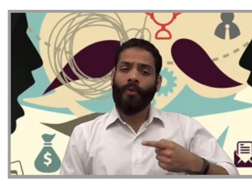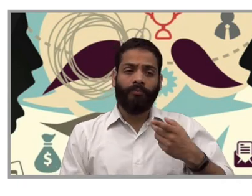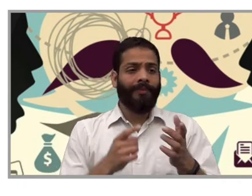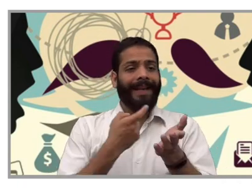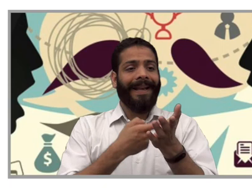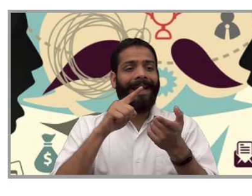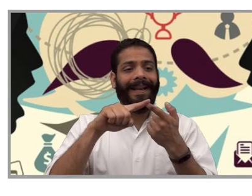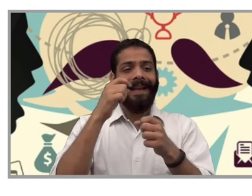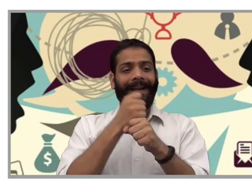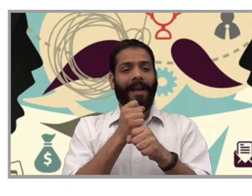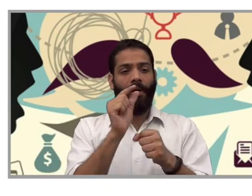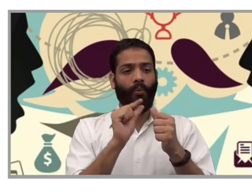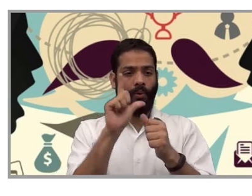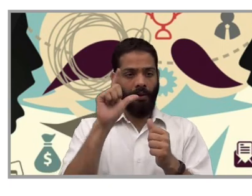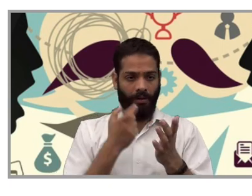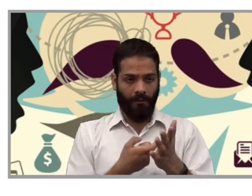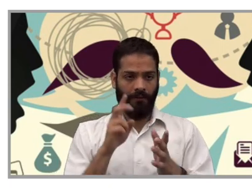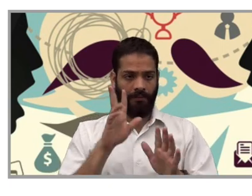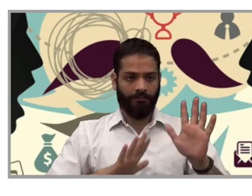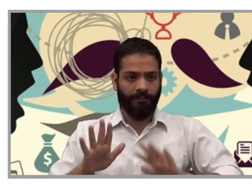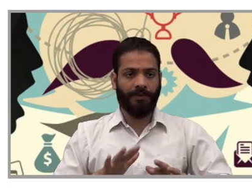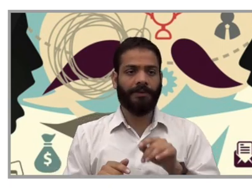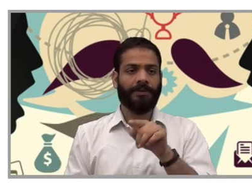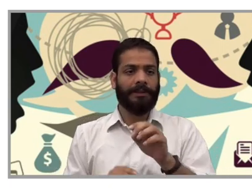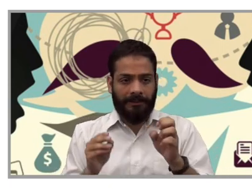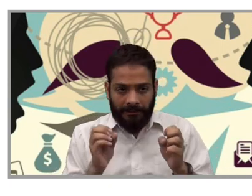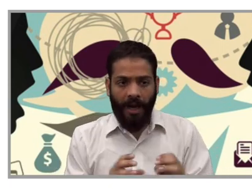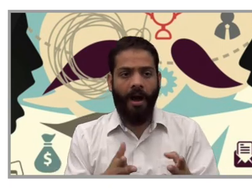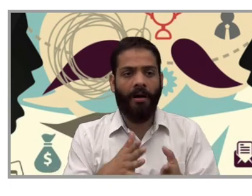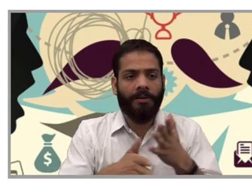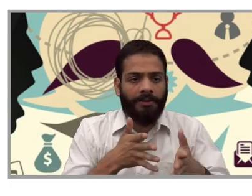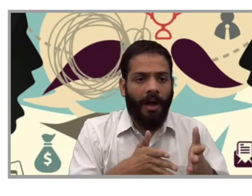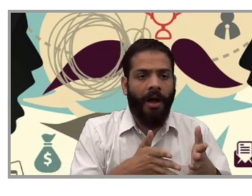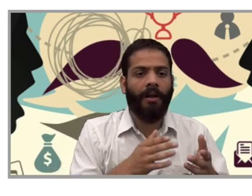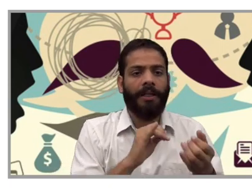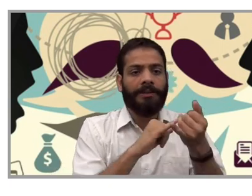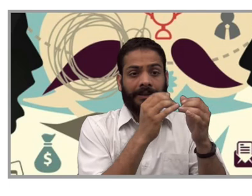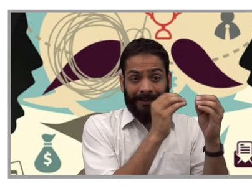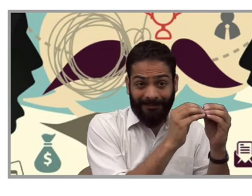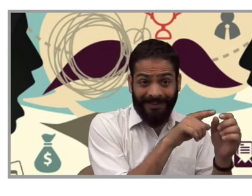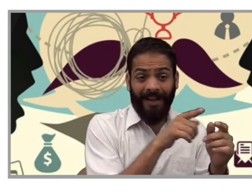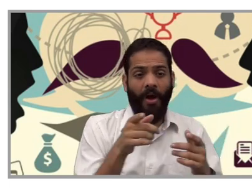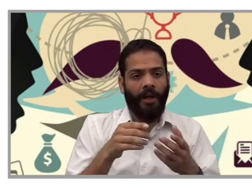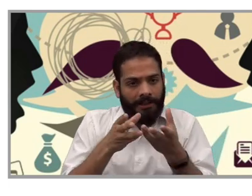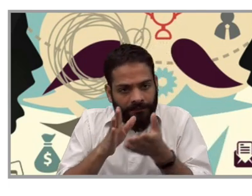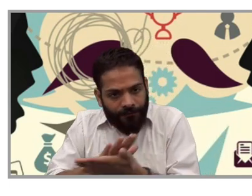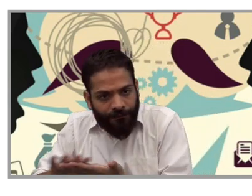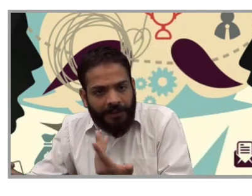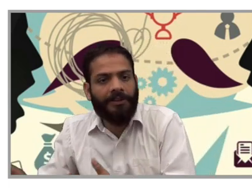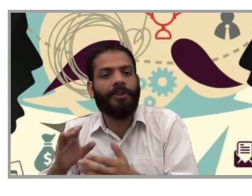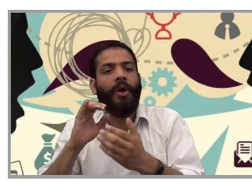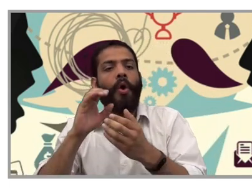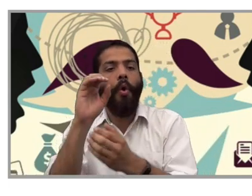First is regular verbs. The onset of the sign marks the subject and offset marks the object.